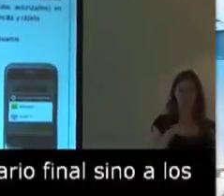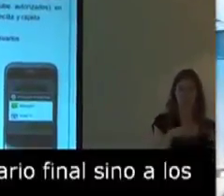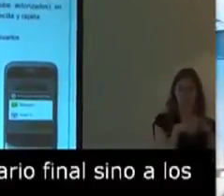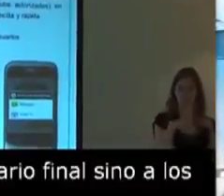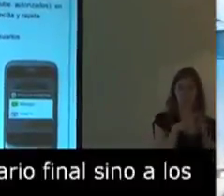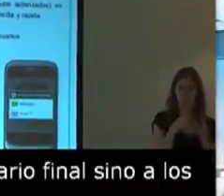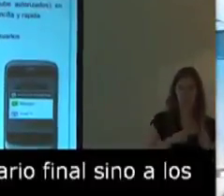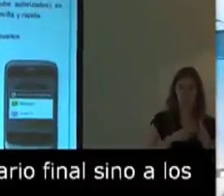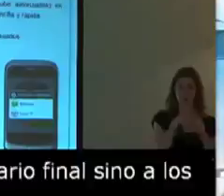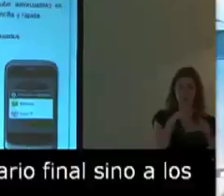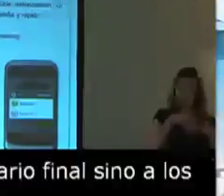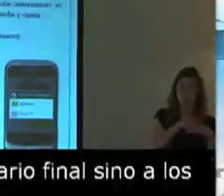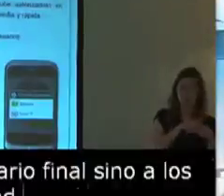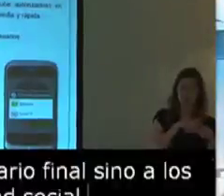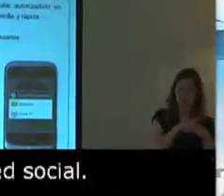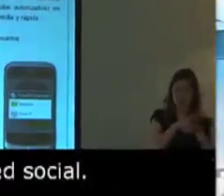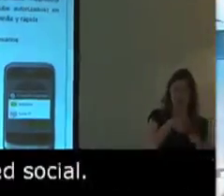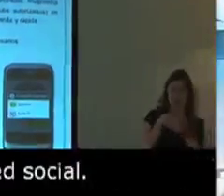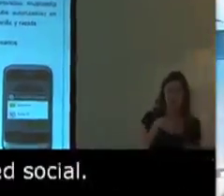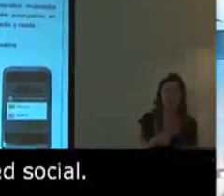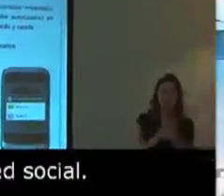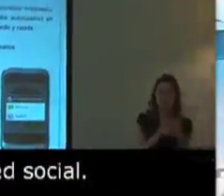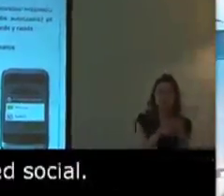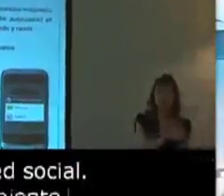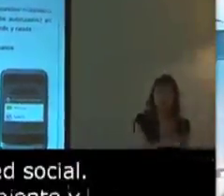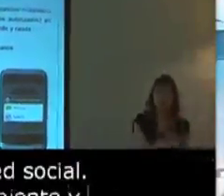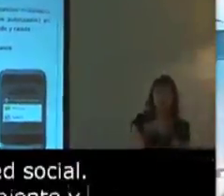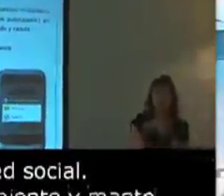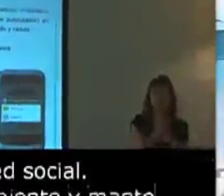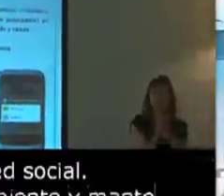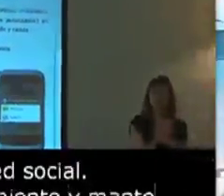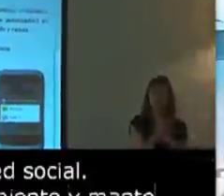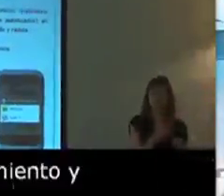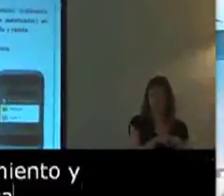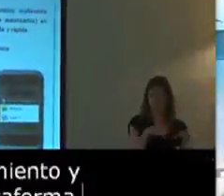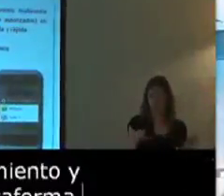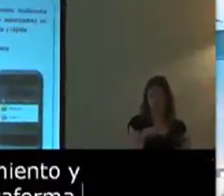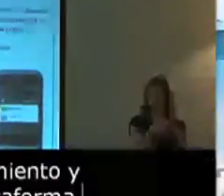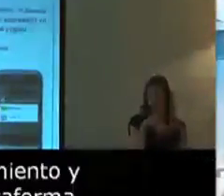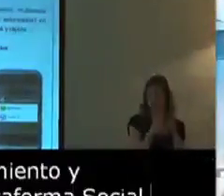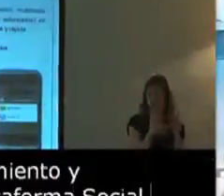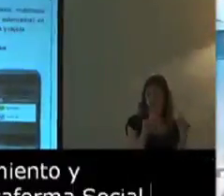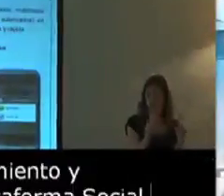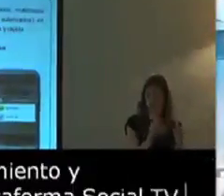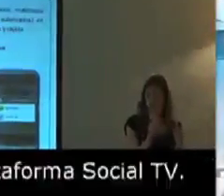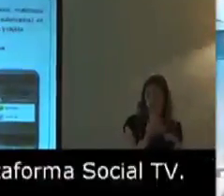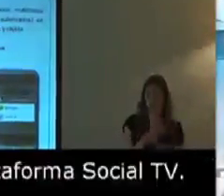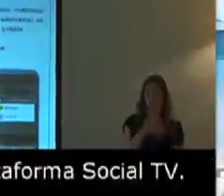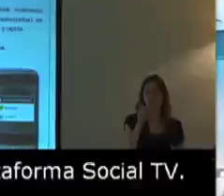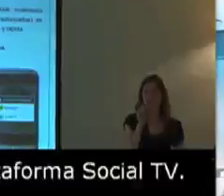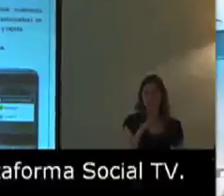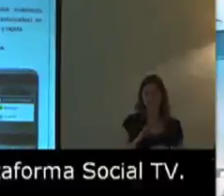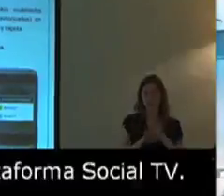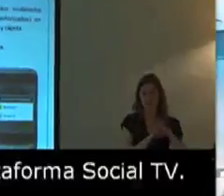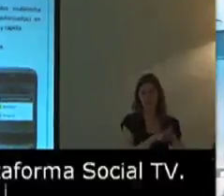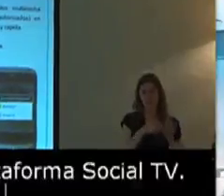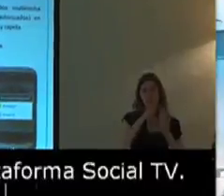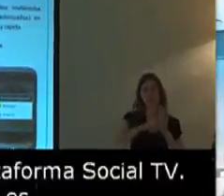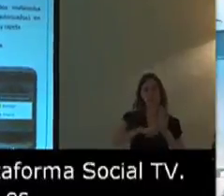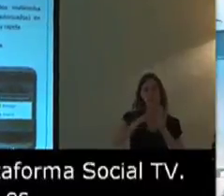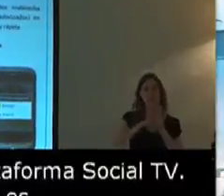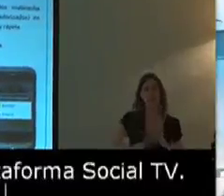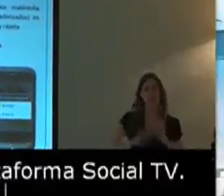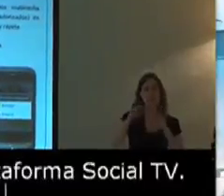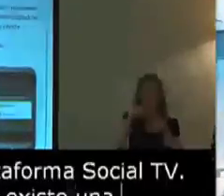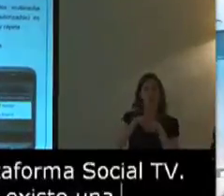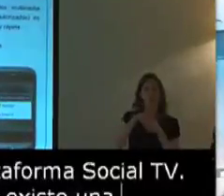content. But basically, it's basically a tool for the maintenance of social TV and upgrading of social TV. There's another